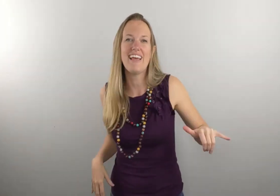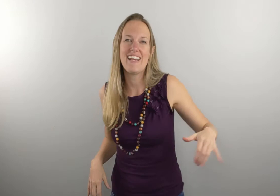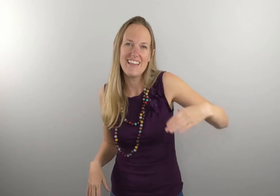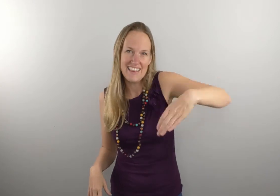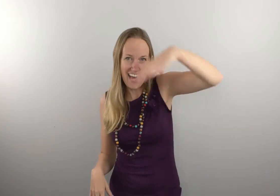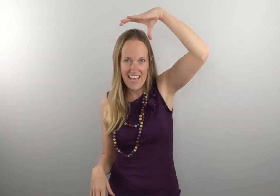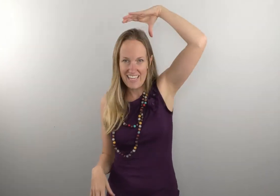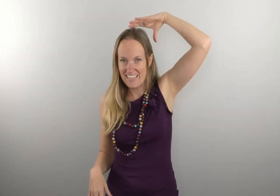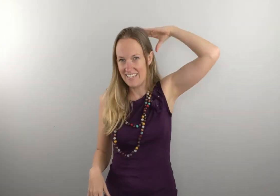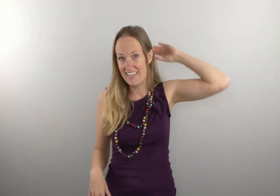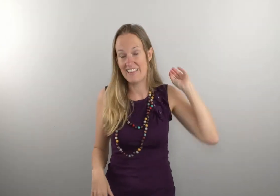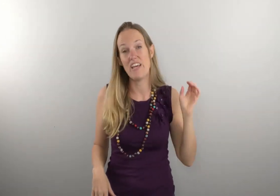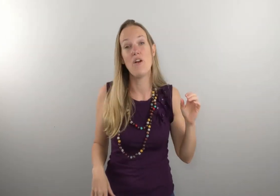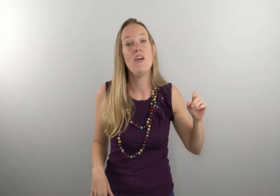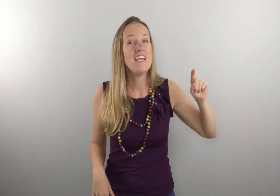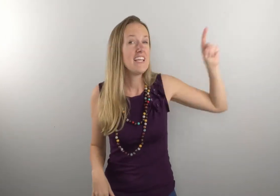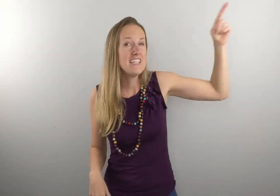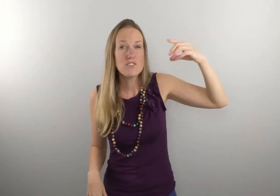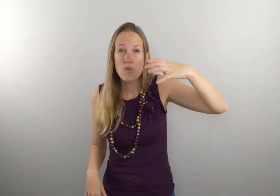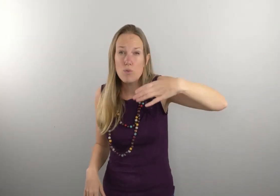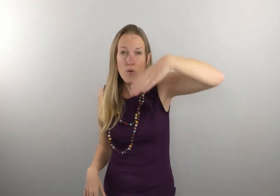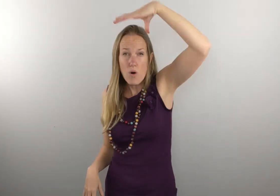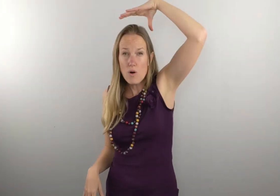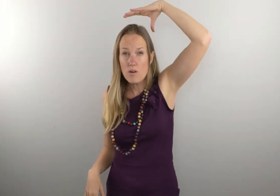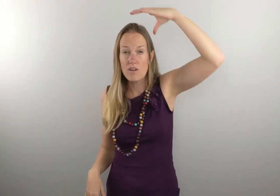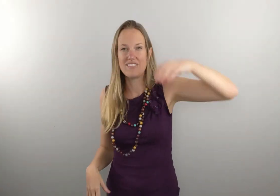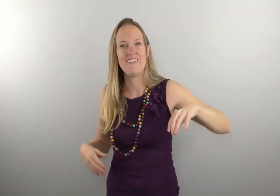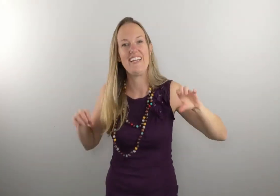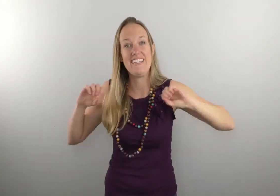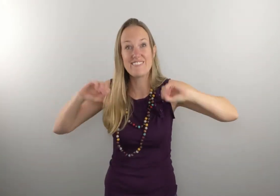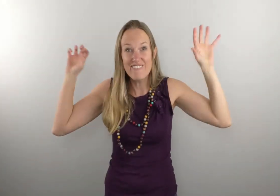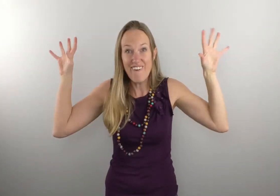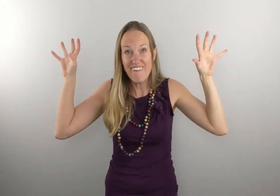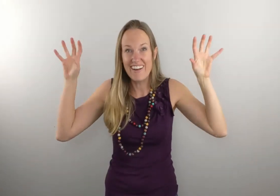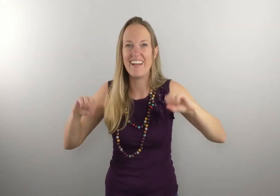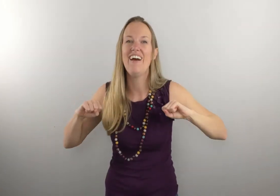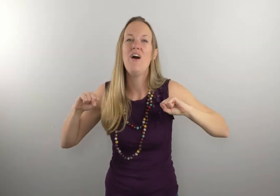a lion. And then he's roaring,